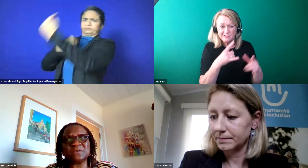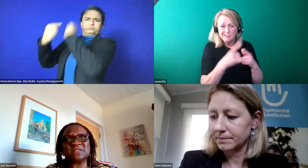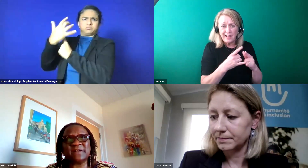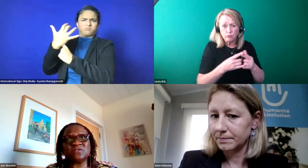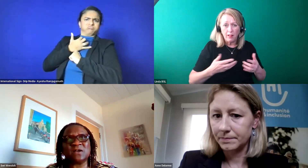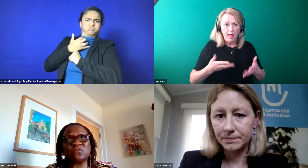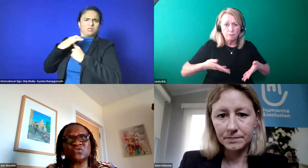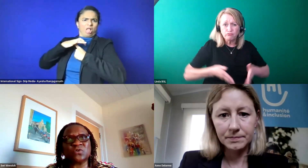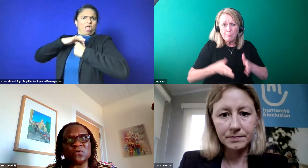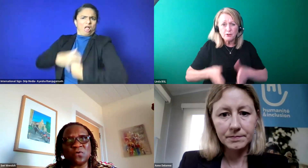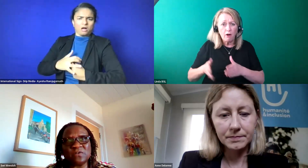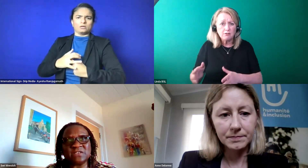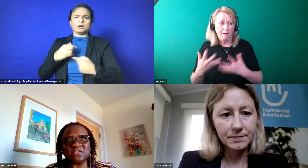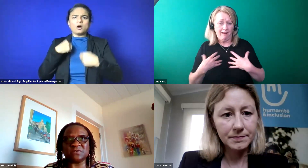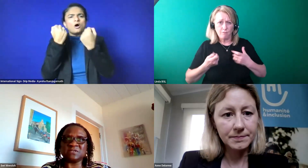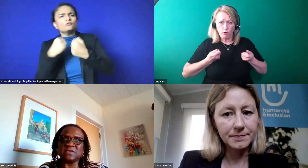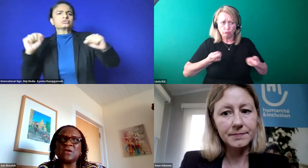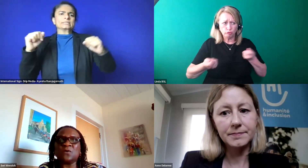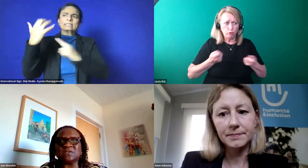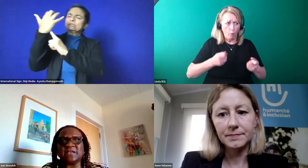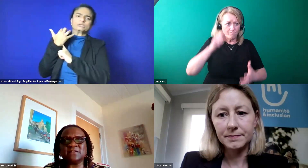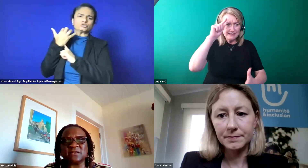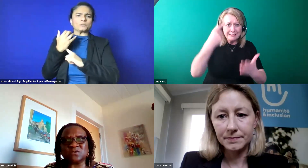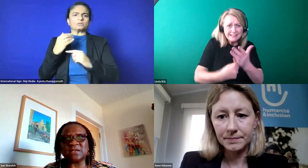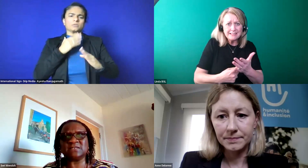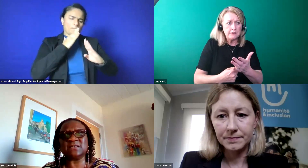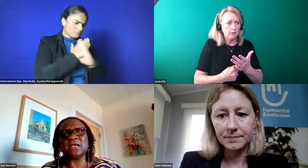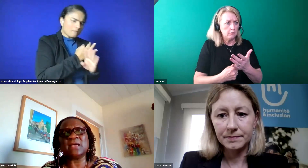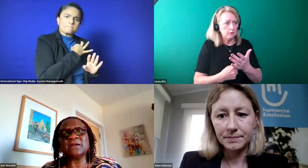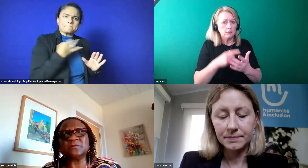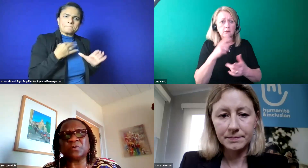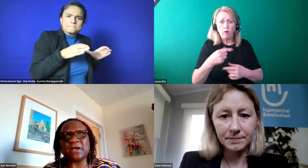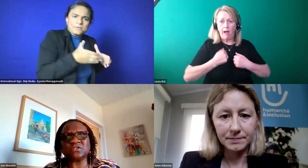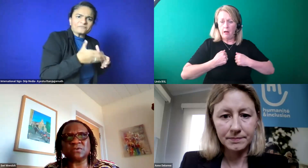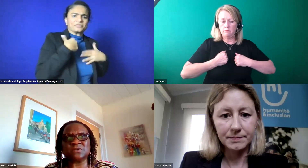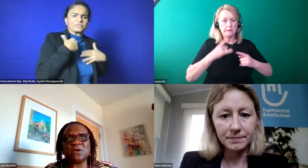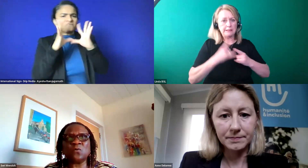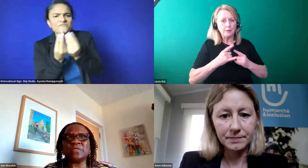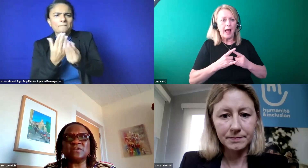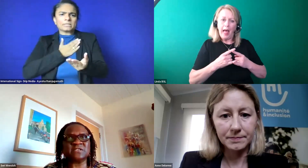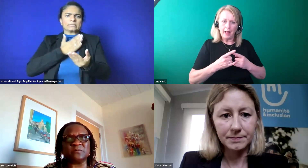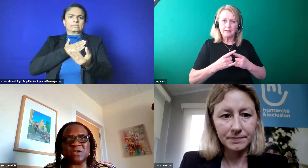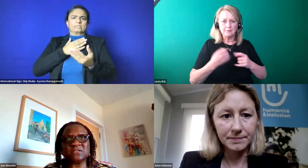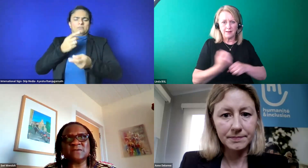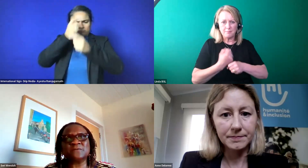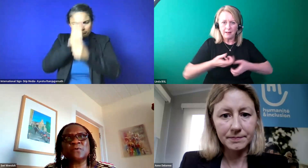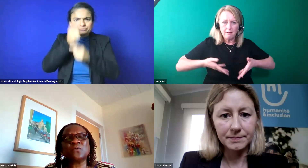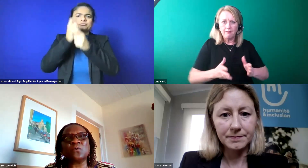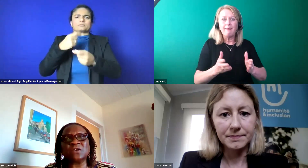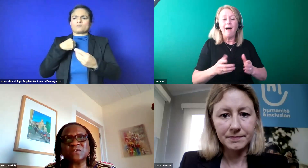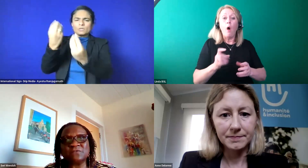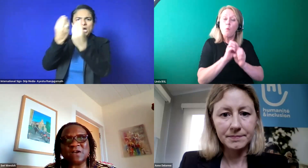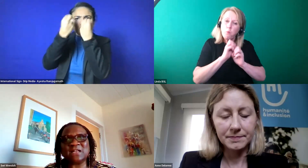rights encompass the right to have control over decisions concerning sexuality and reproduction without